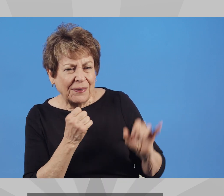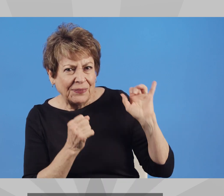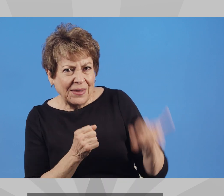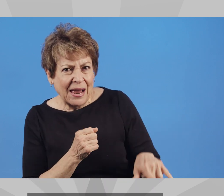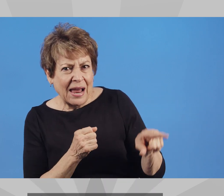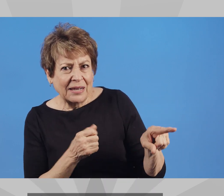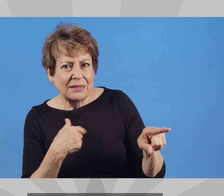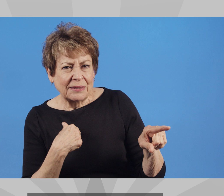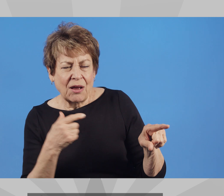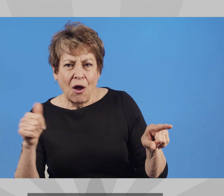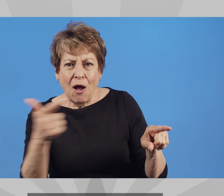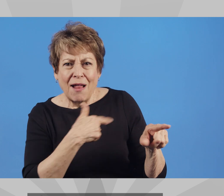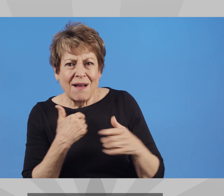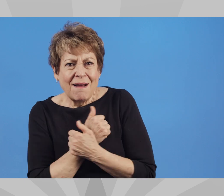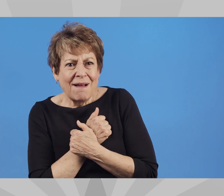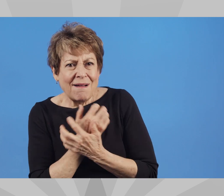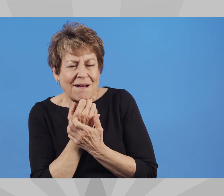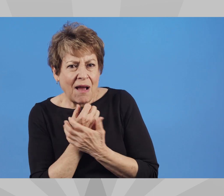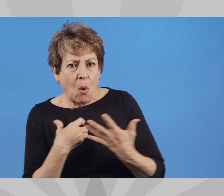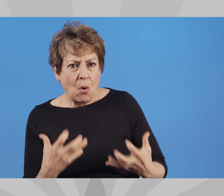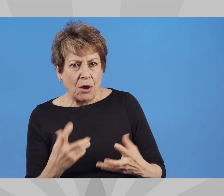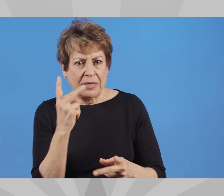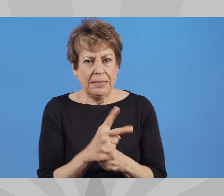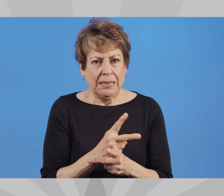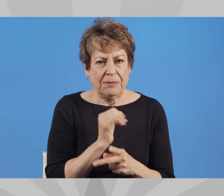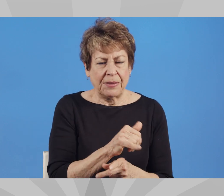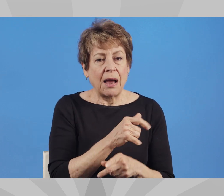Arizona a free and prosperous state.